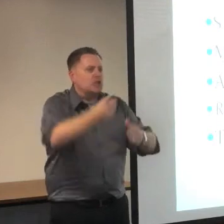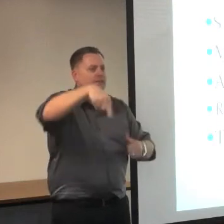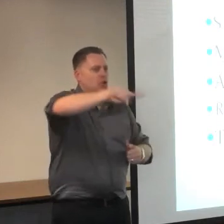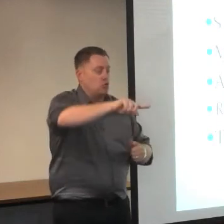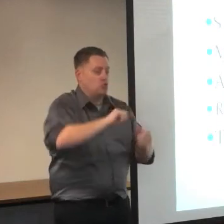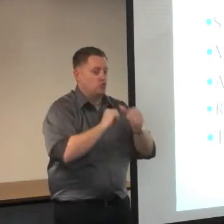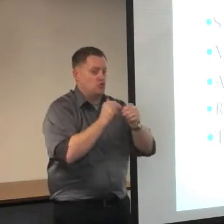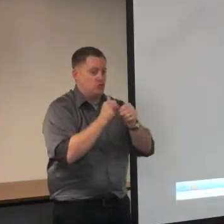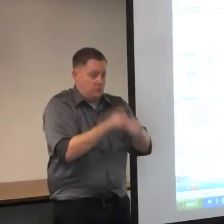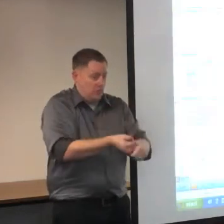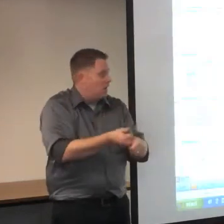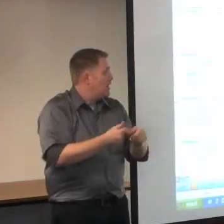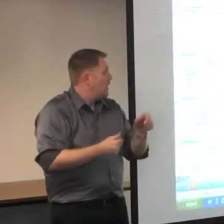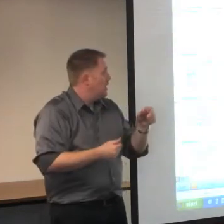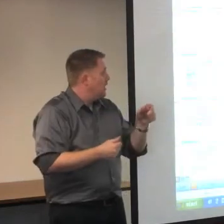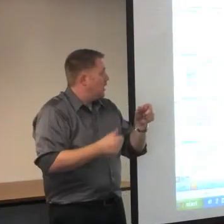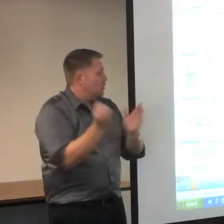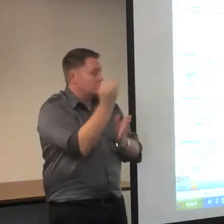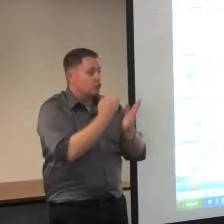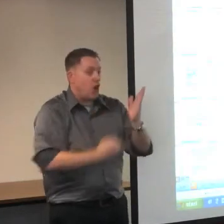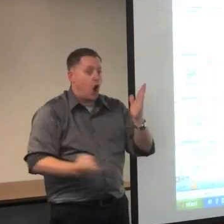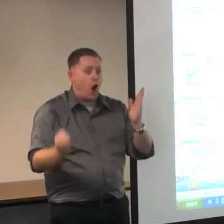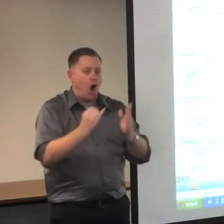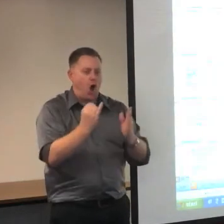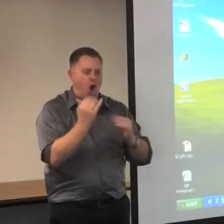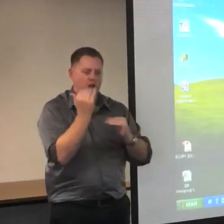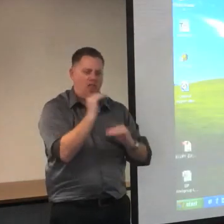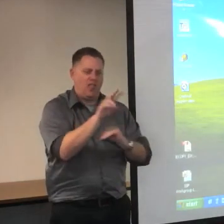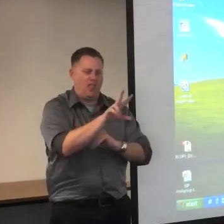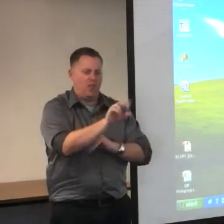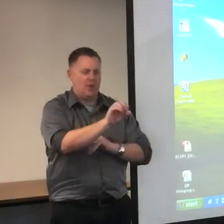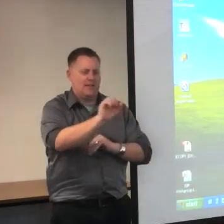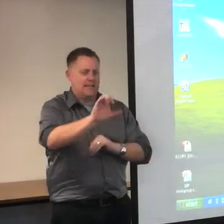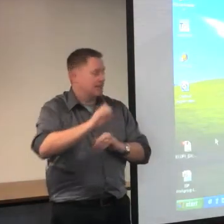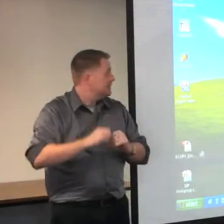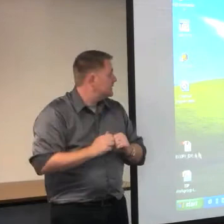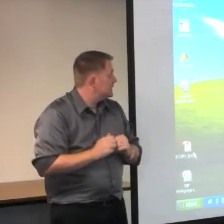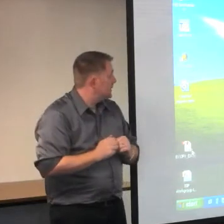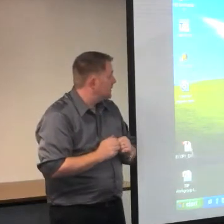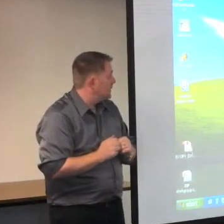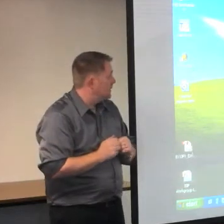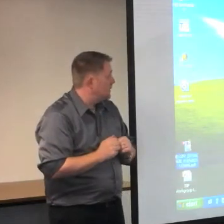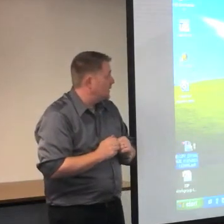the following shape on your piece of paper in the next 30 seconds.